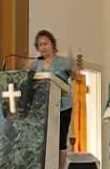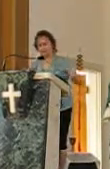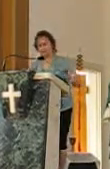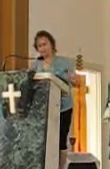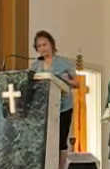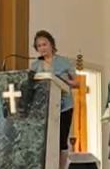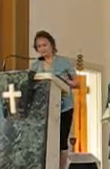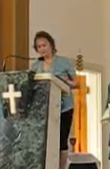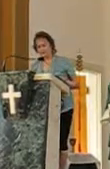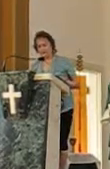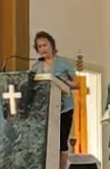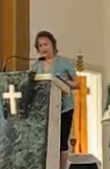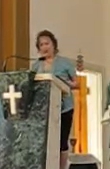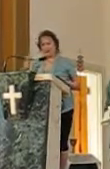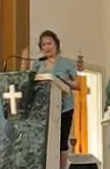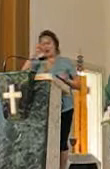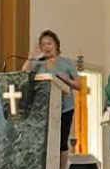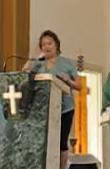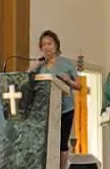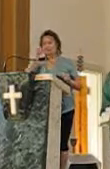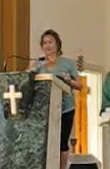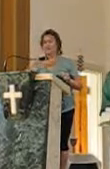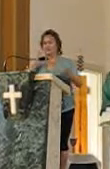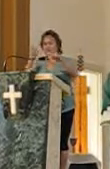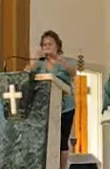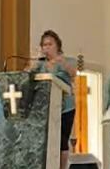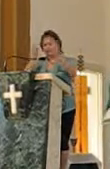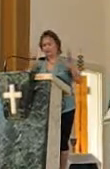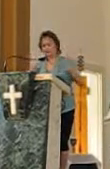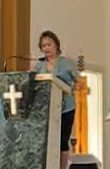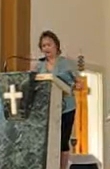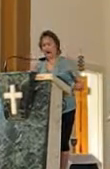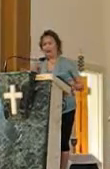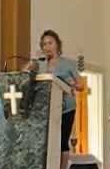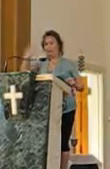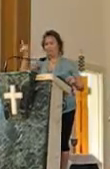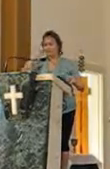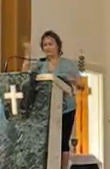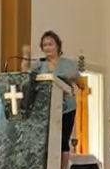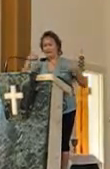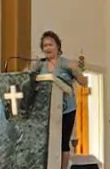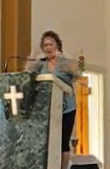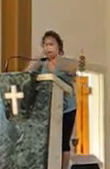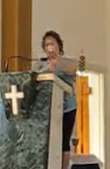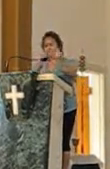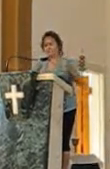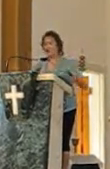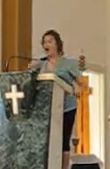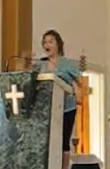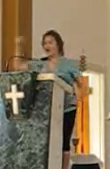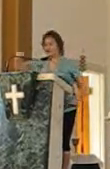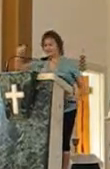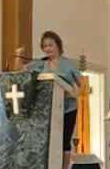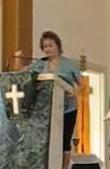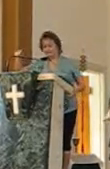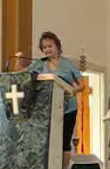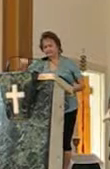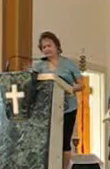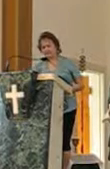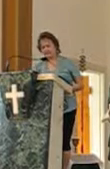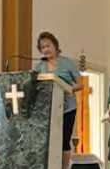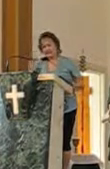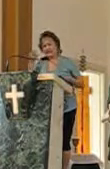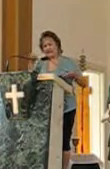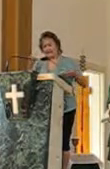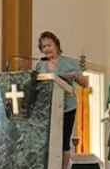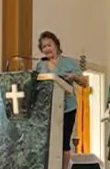The Lord is our shepherd. The Lord is my shepherd. And I have everything